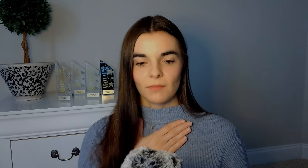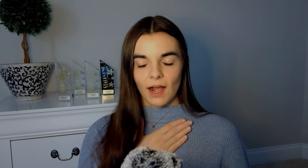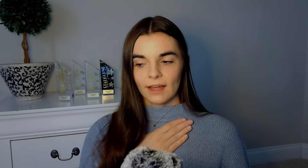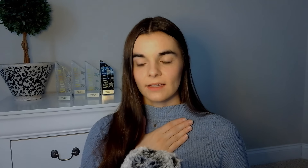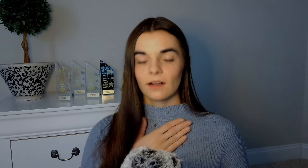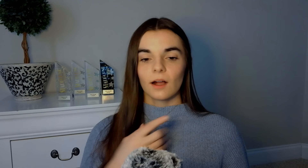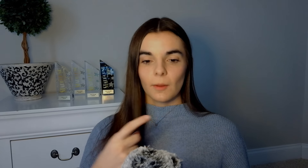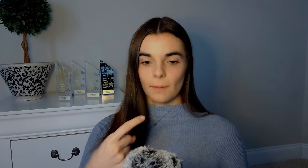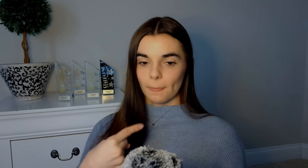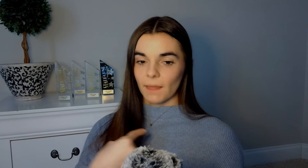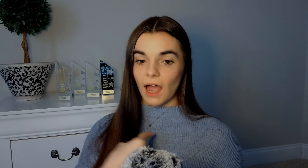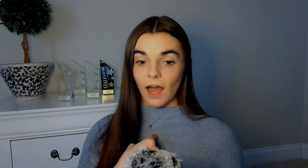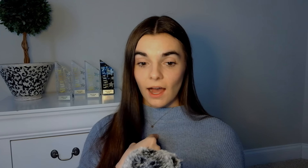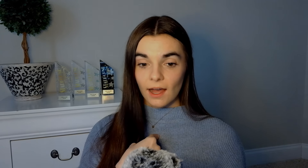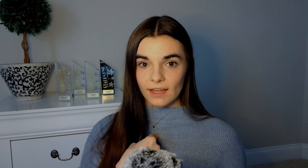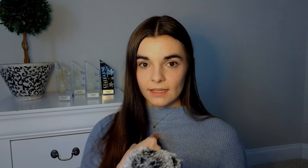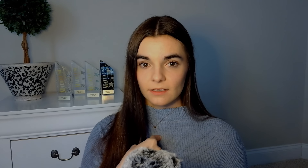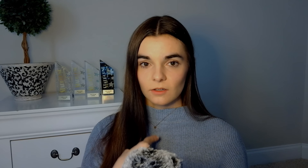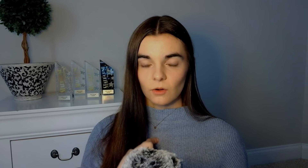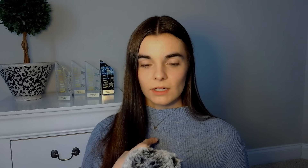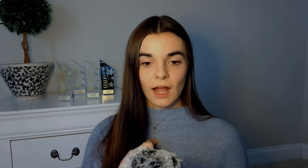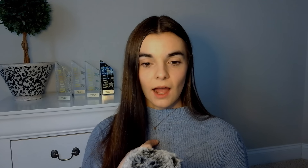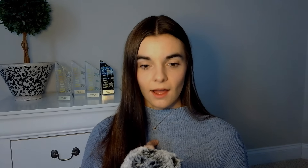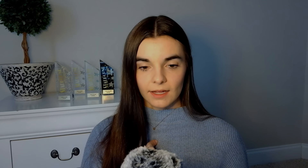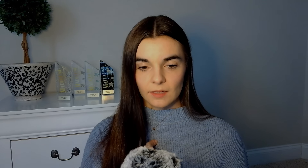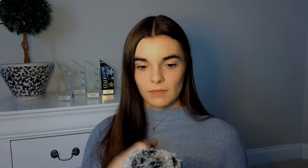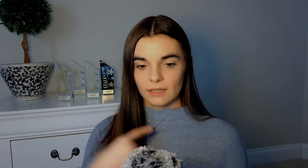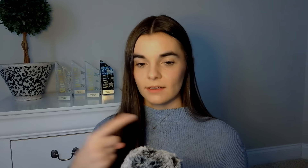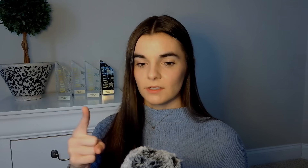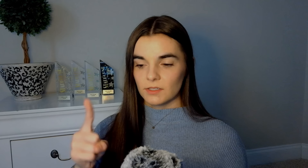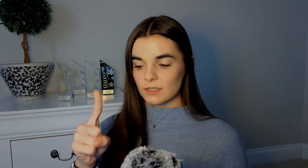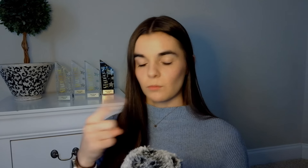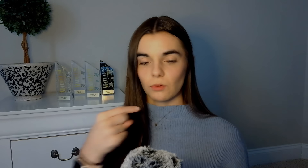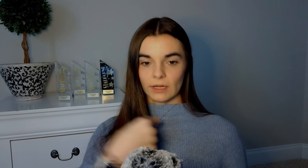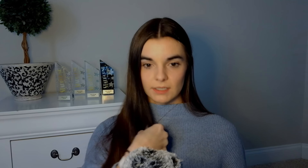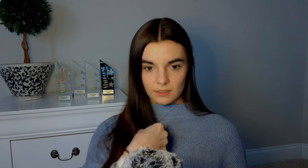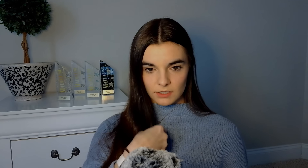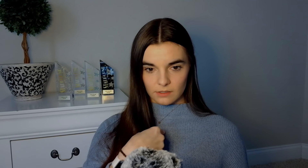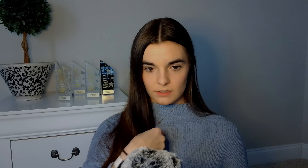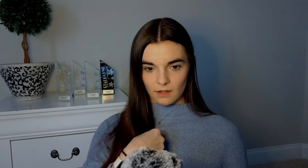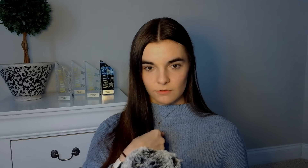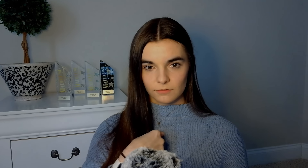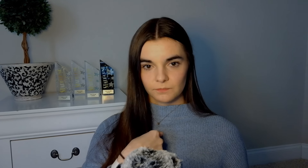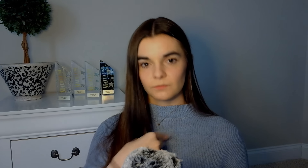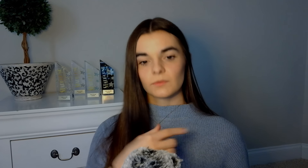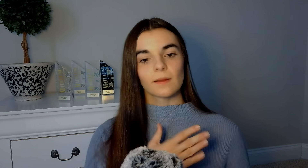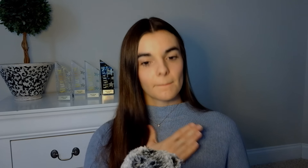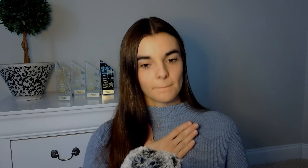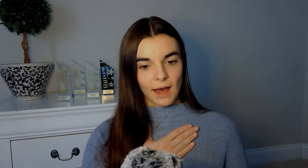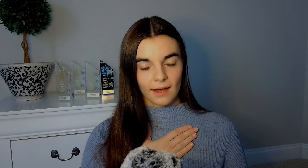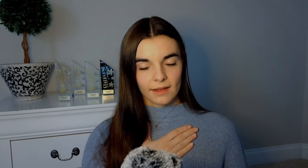my I or I'm is pointing to yourself. My